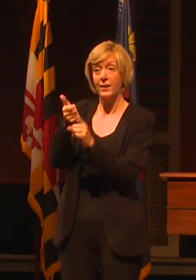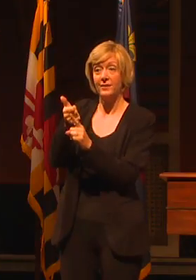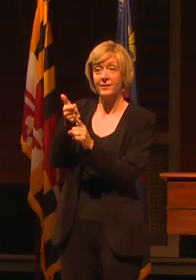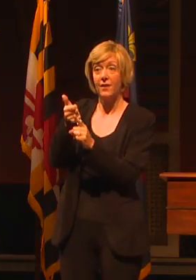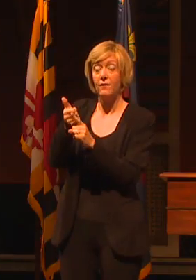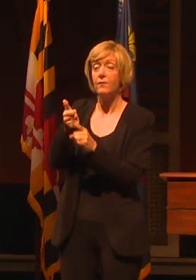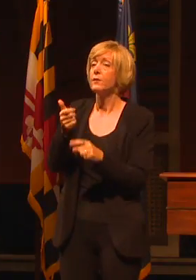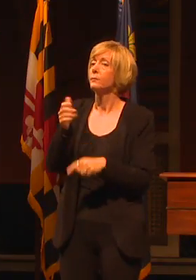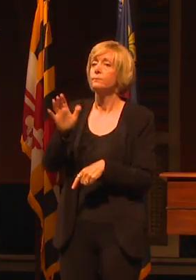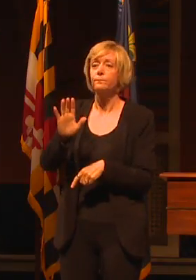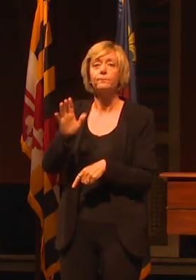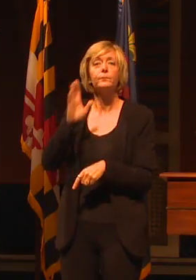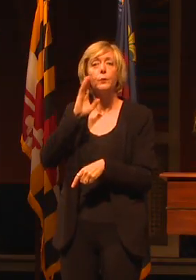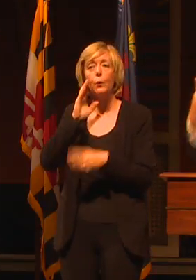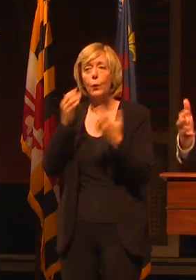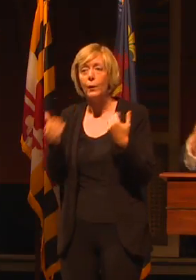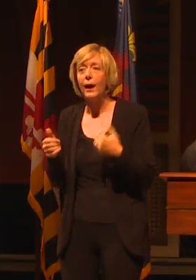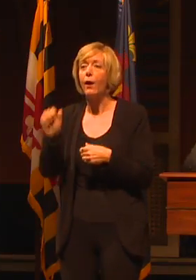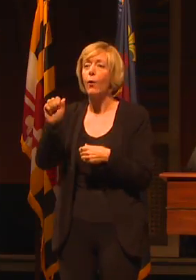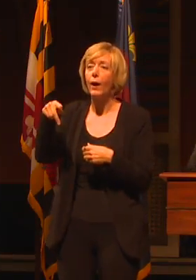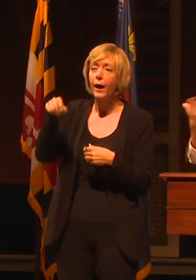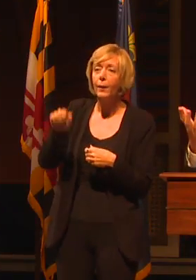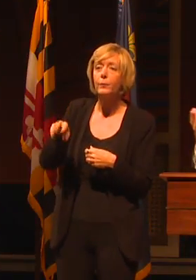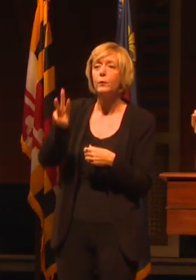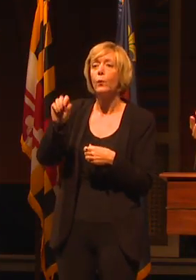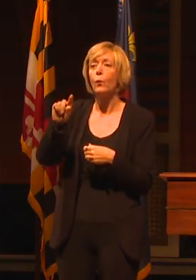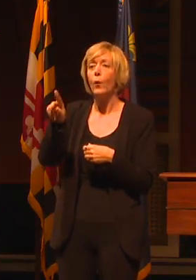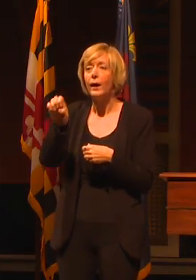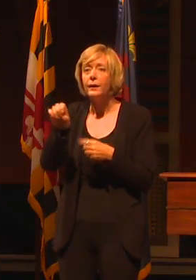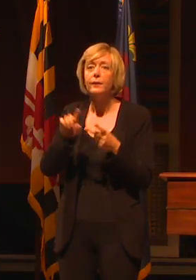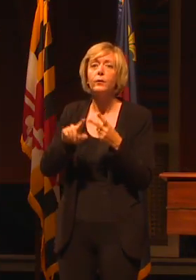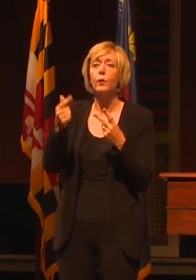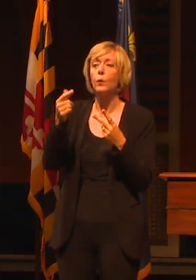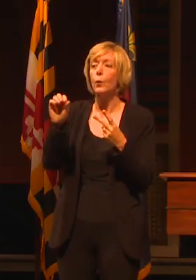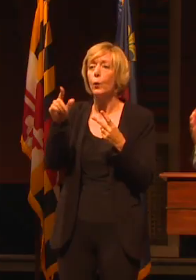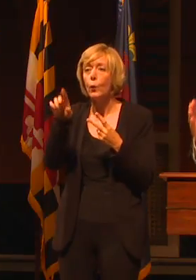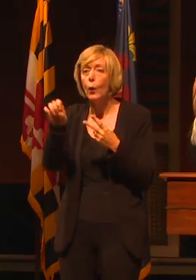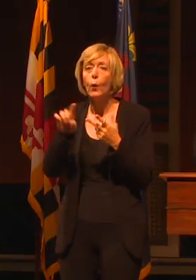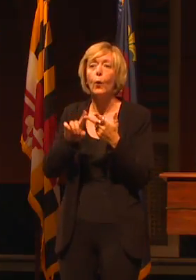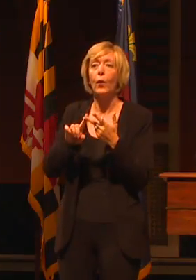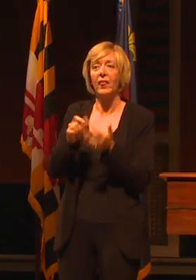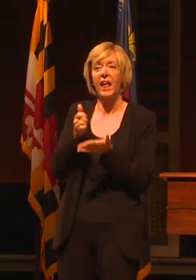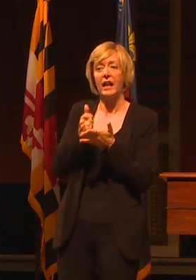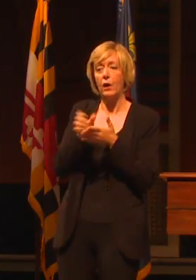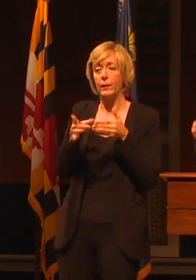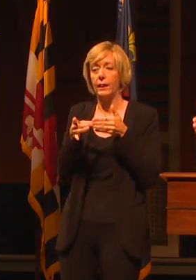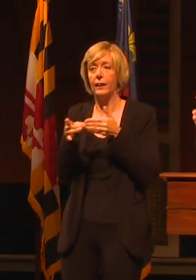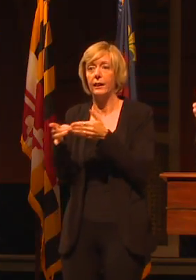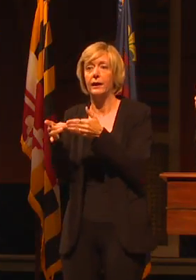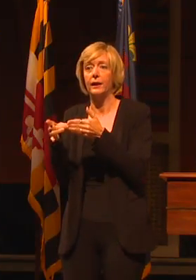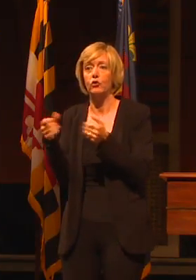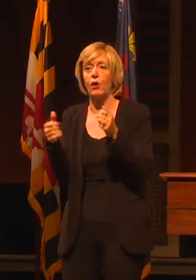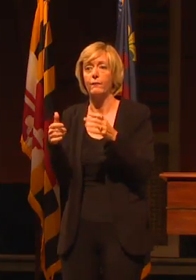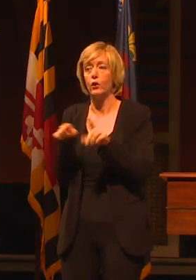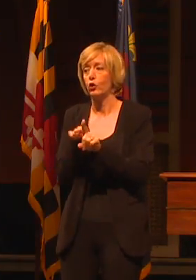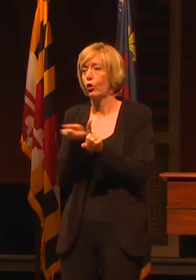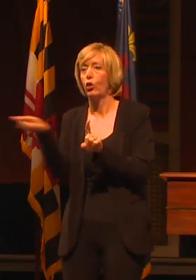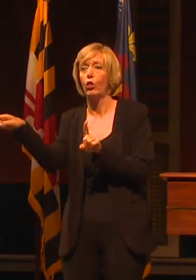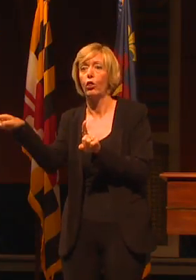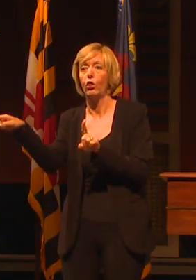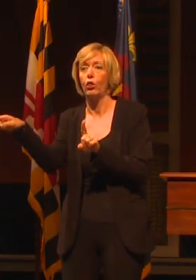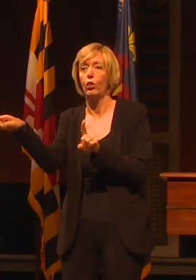because of Waze and Google and all these other apps that direct drivers off of the highways